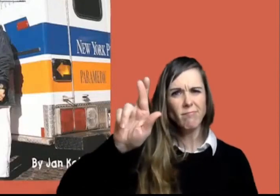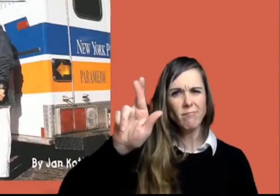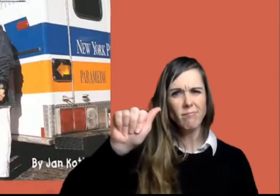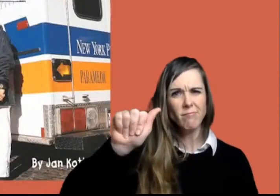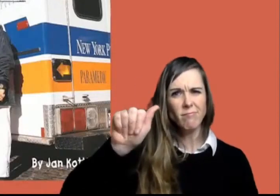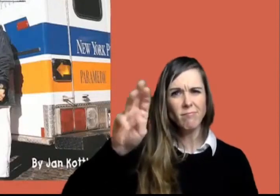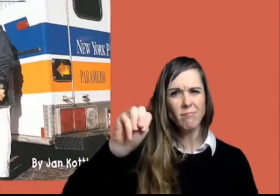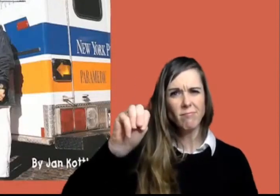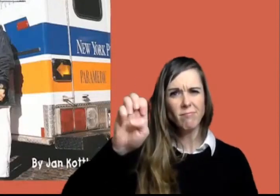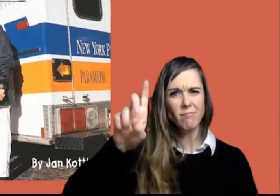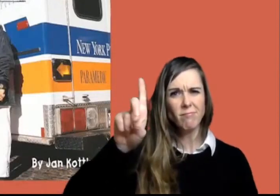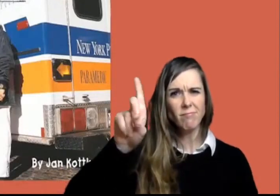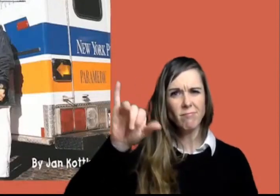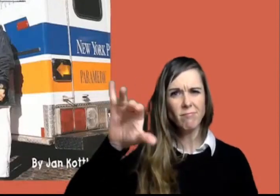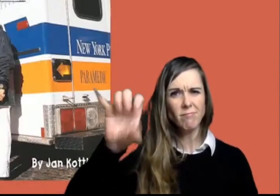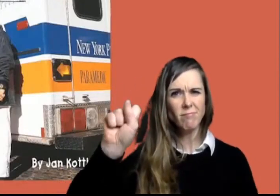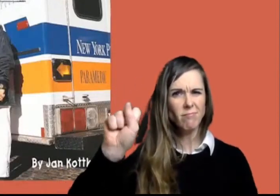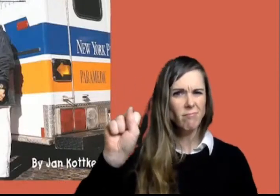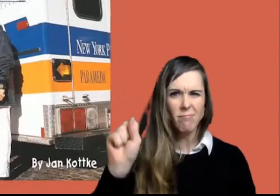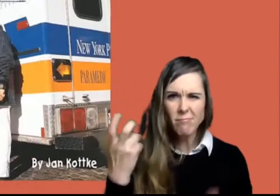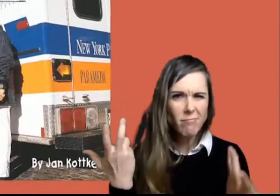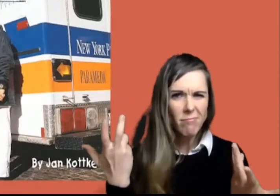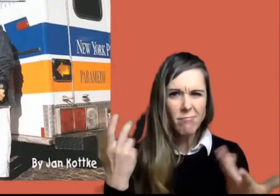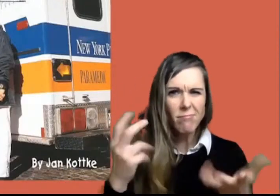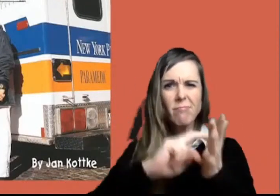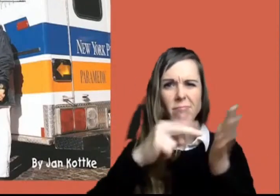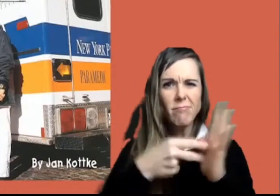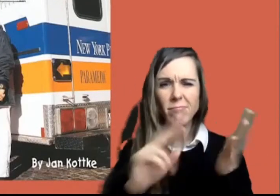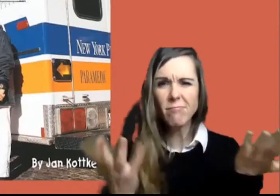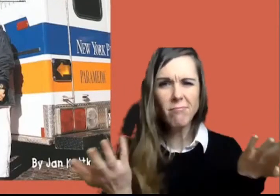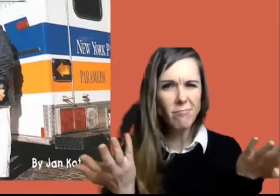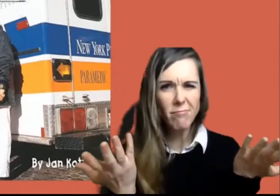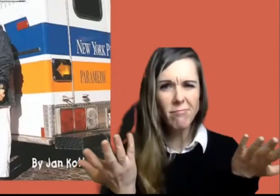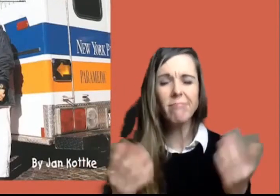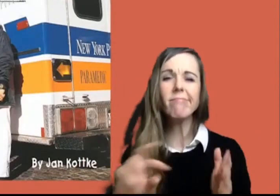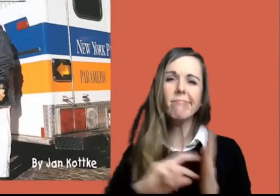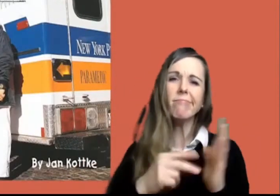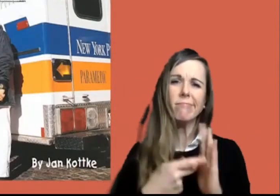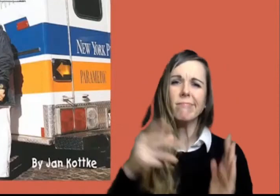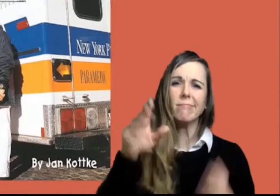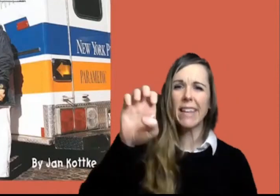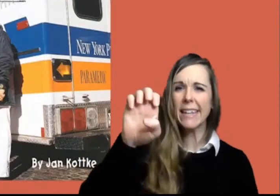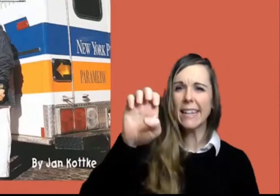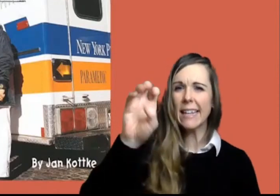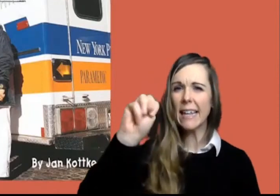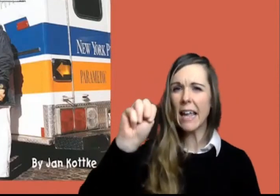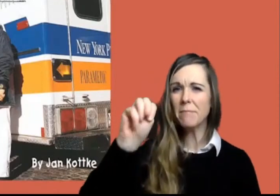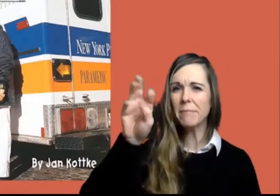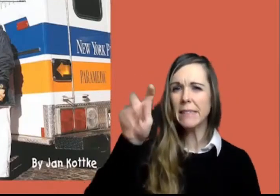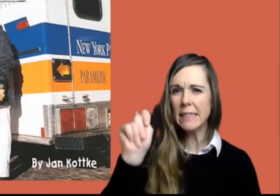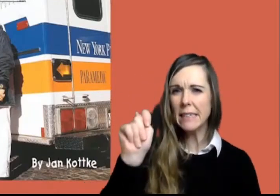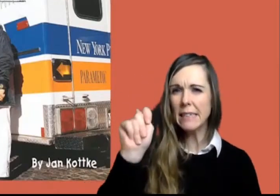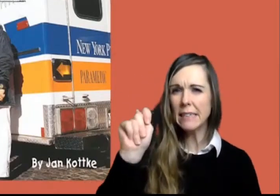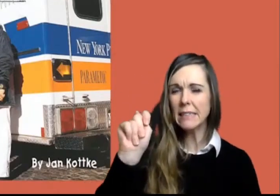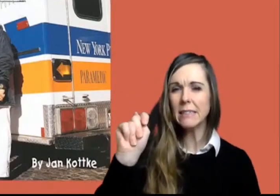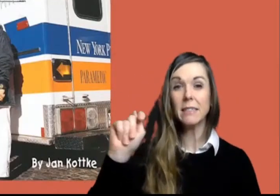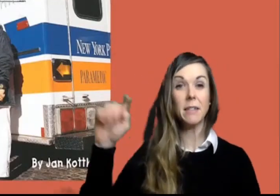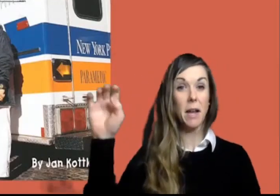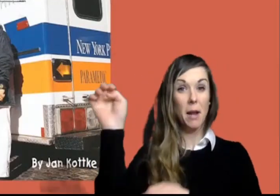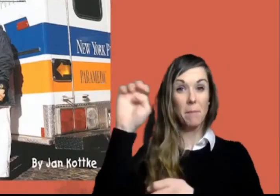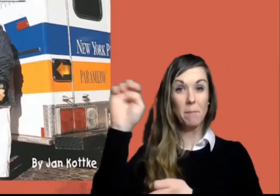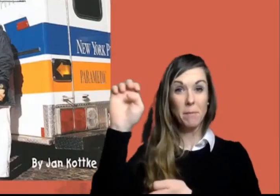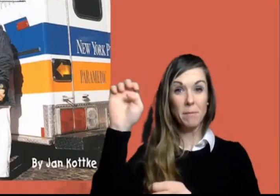So here is our story. So paramedics, what is that? What does it mean? It